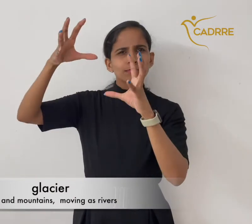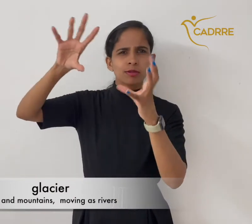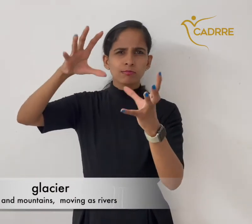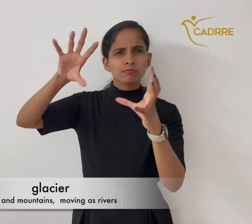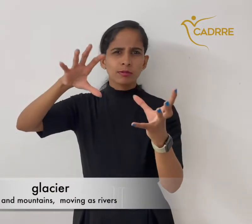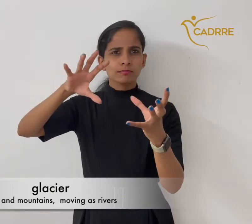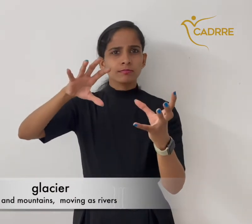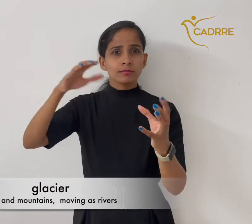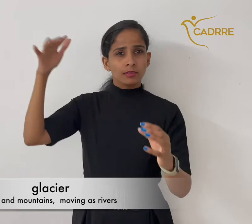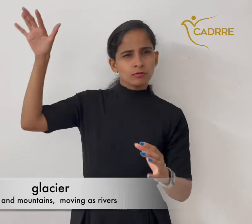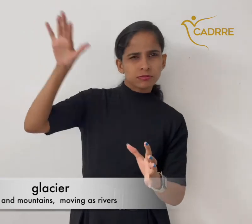glacier,